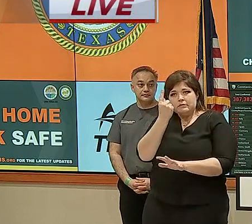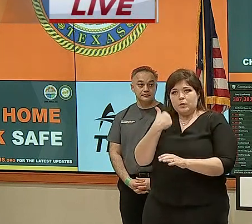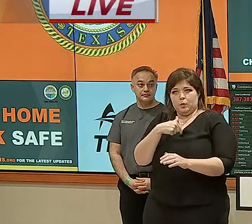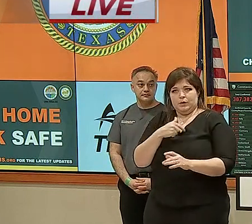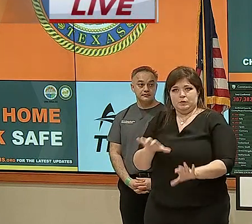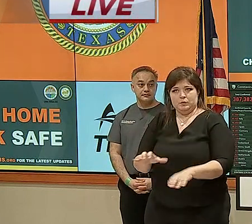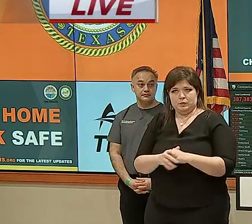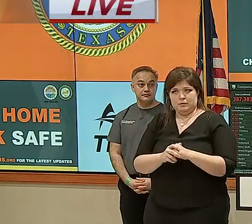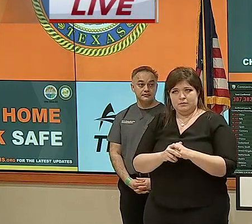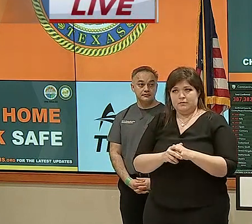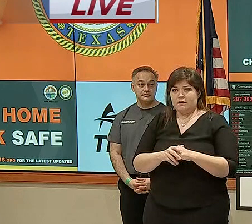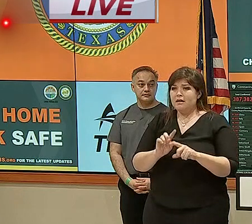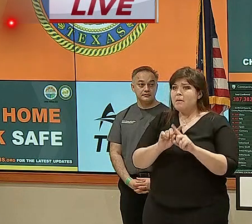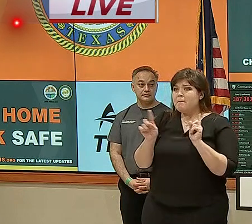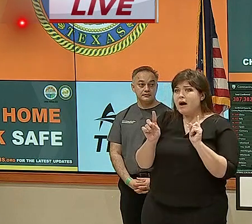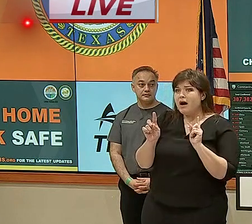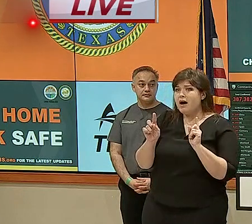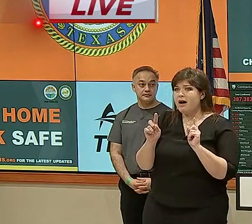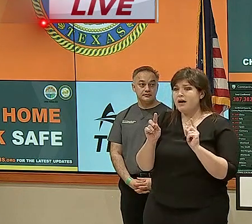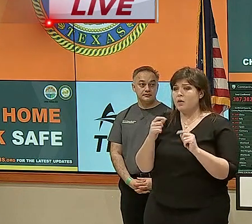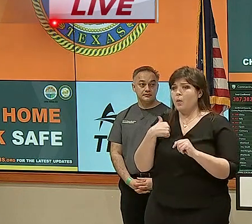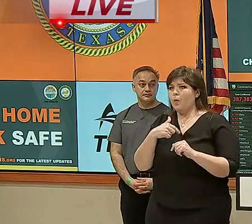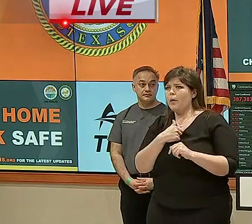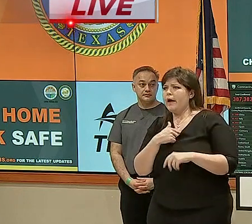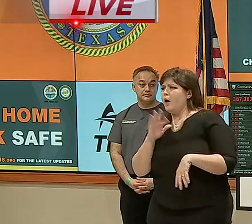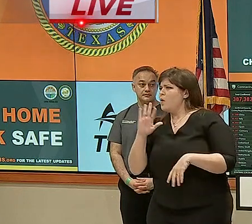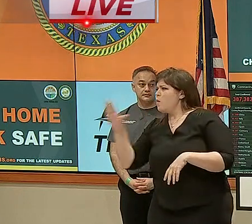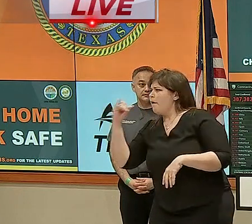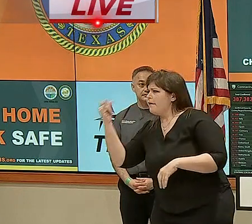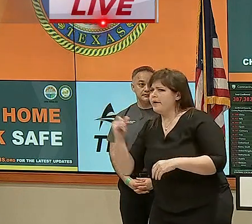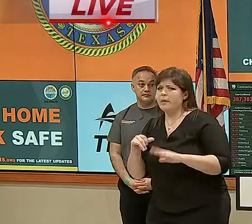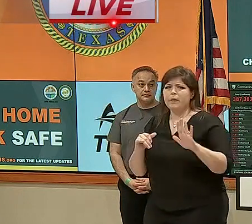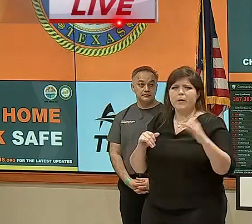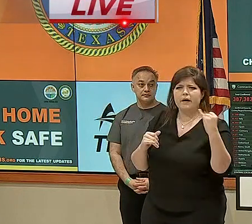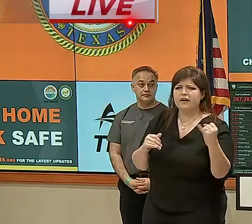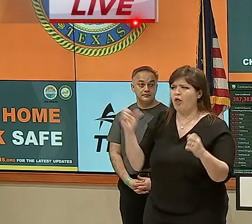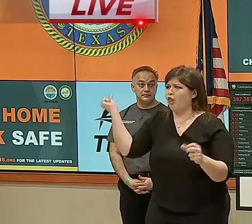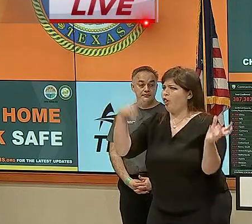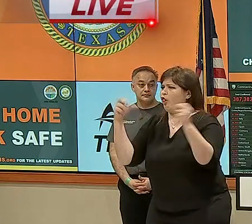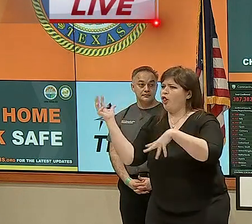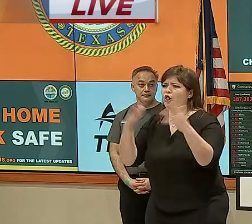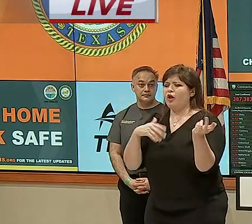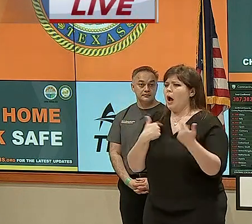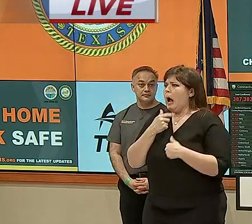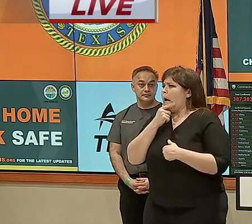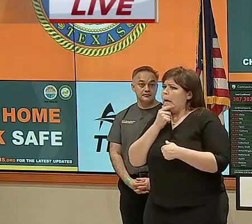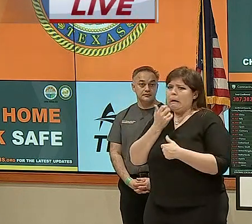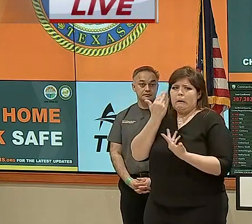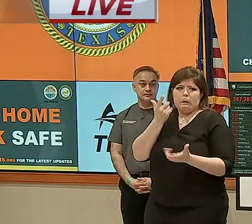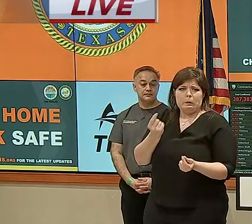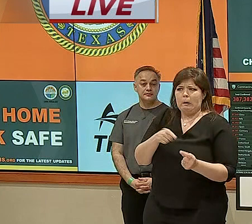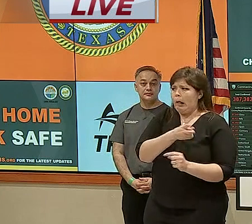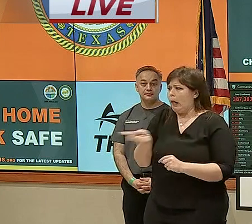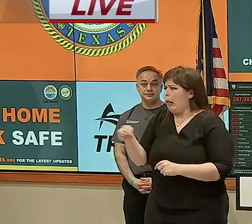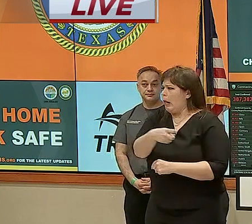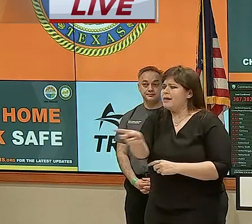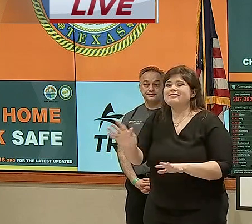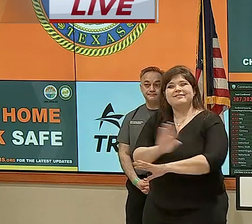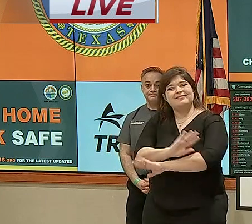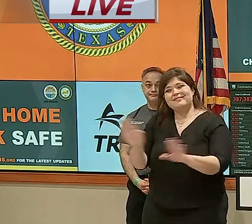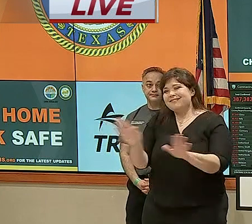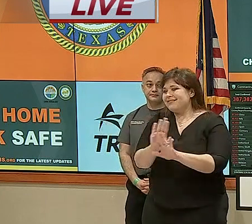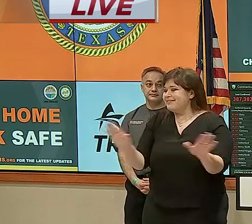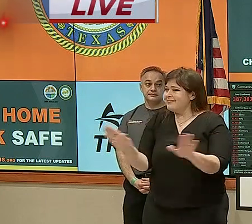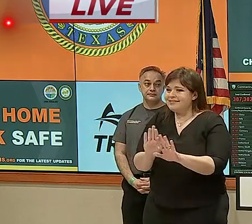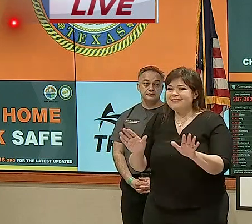or quarterbacking from the back row. The reality is this is a new situation, it is a new challenge,